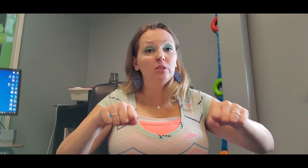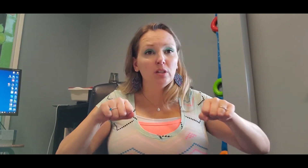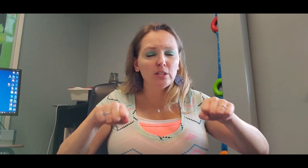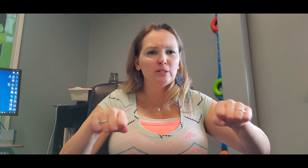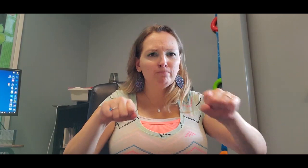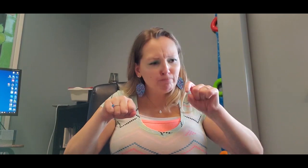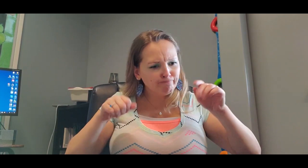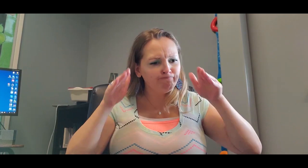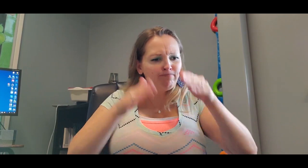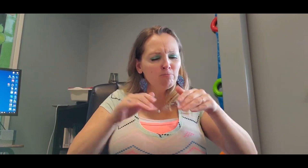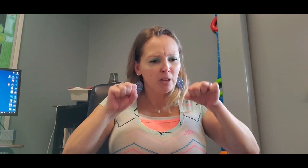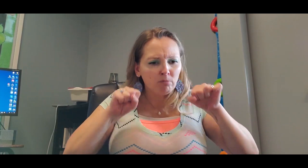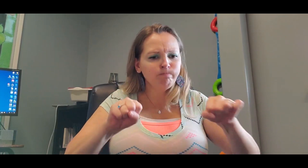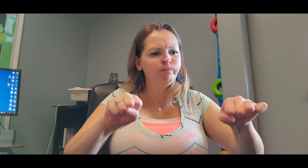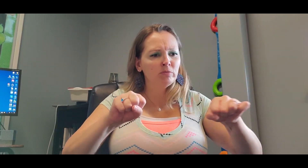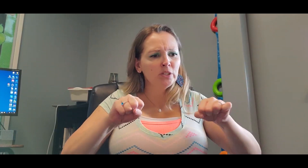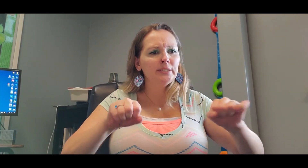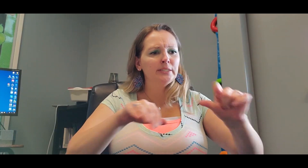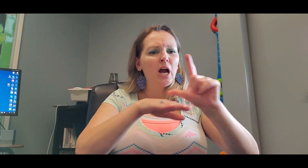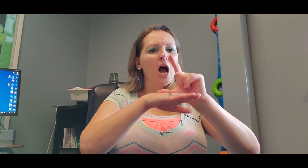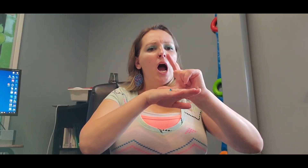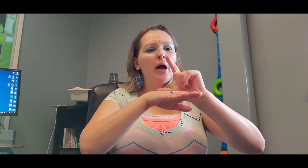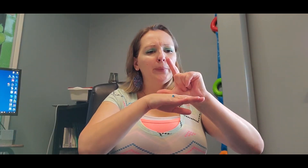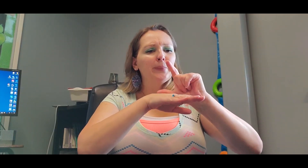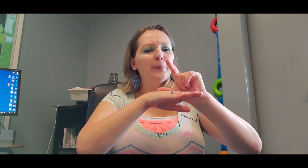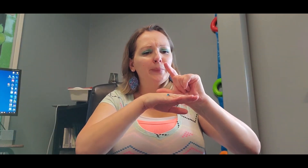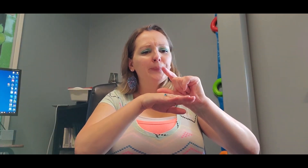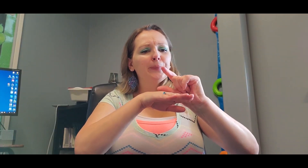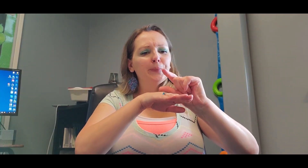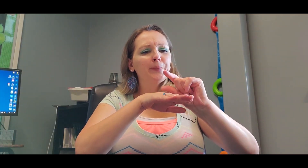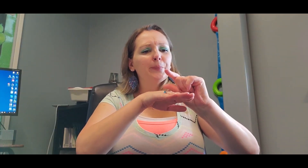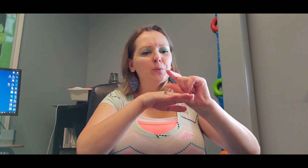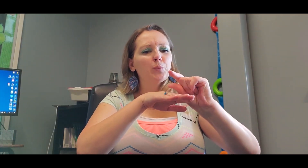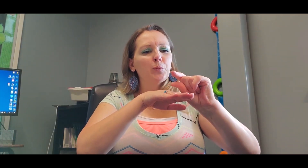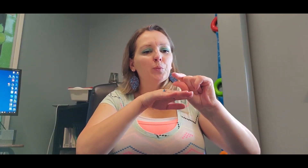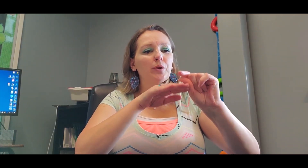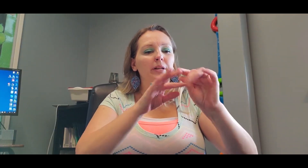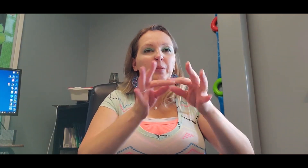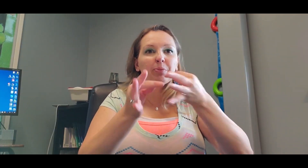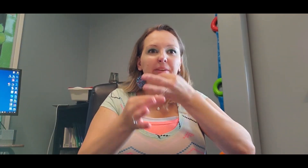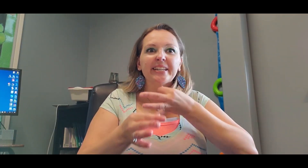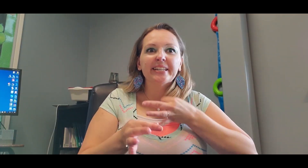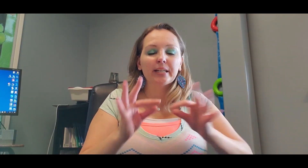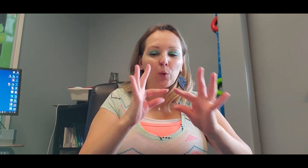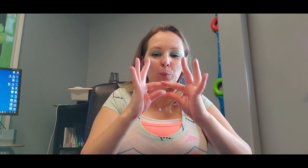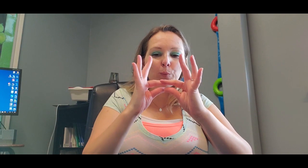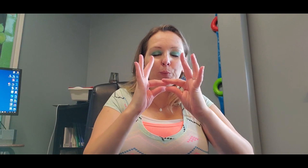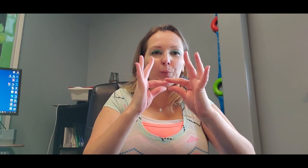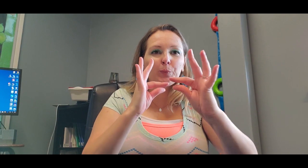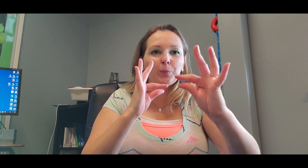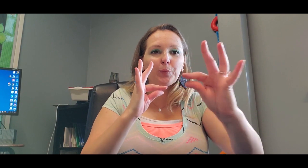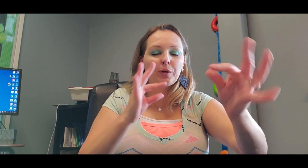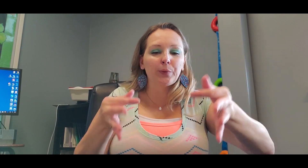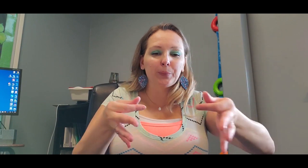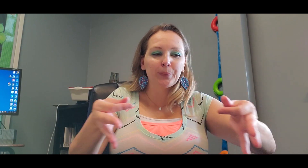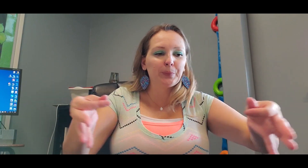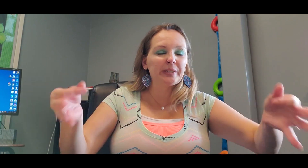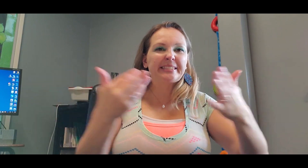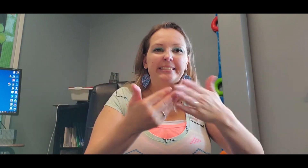she focuses and eventually is able to roll it out so it gets to be a very thin layer of dough, and it's easy to cut